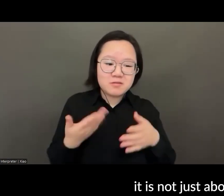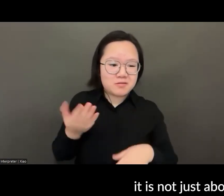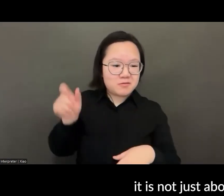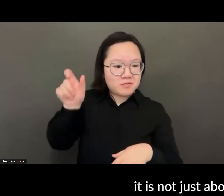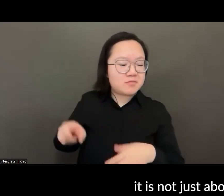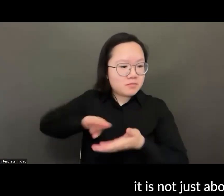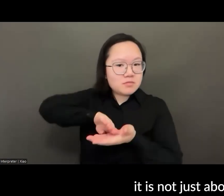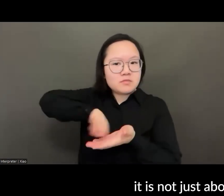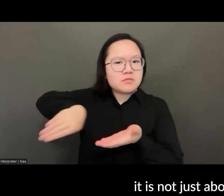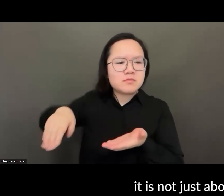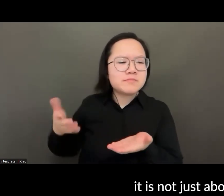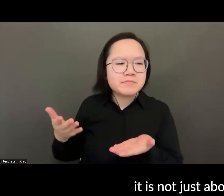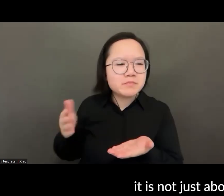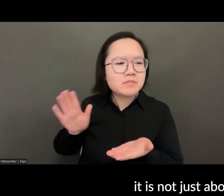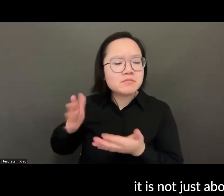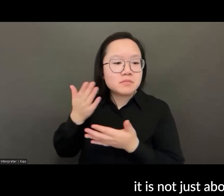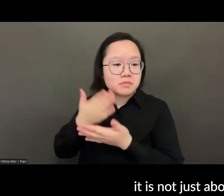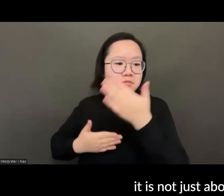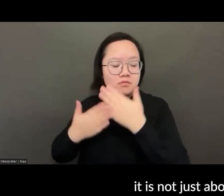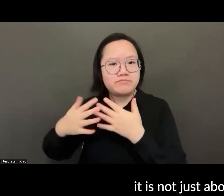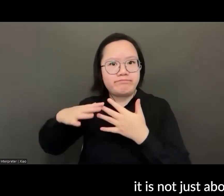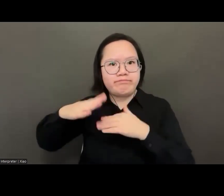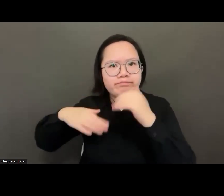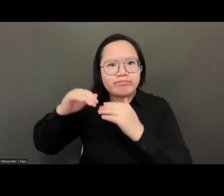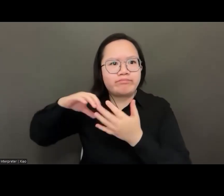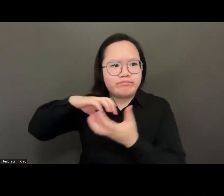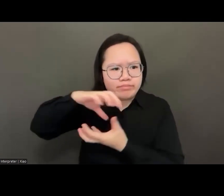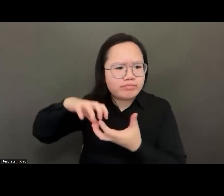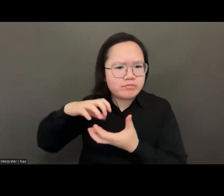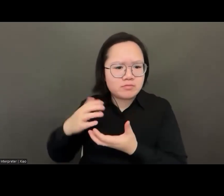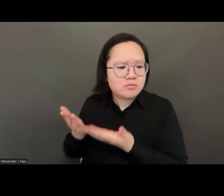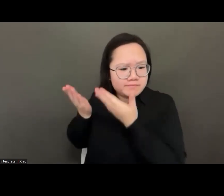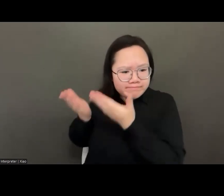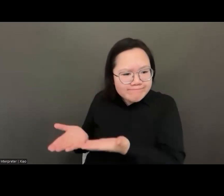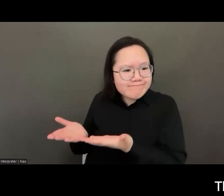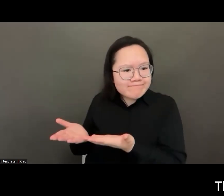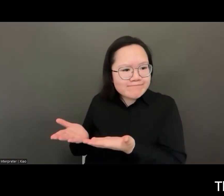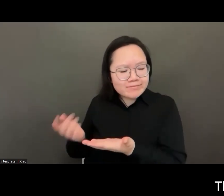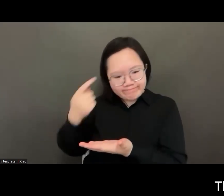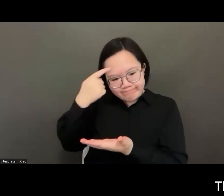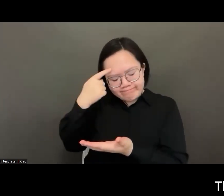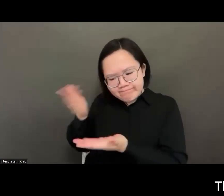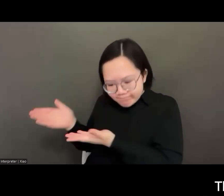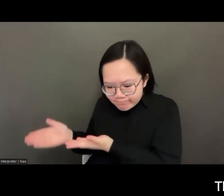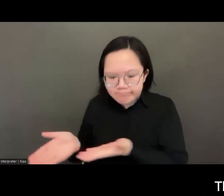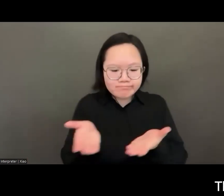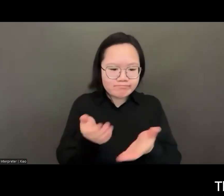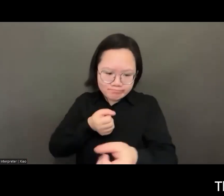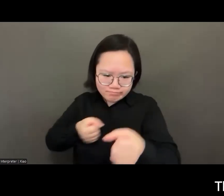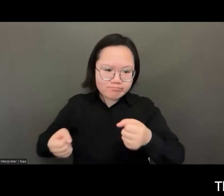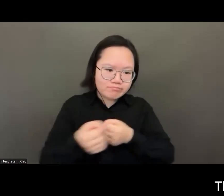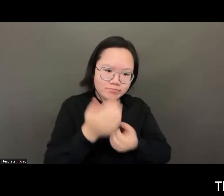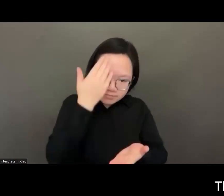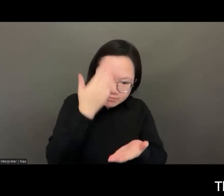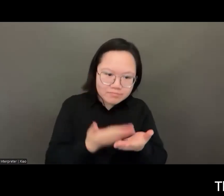it is not just about being present, it is about participation. They are not